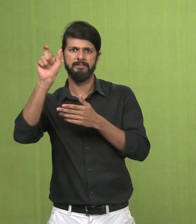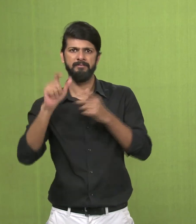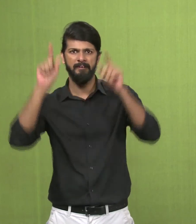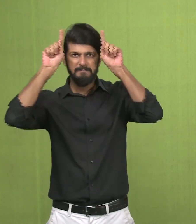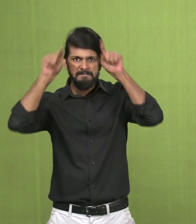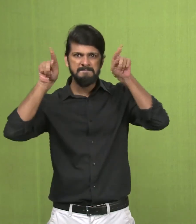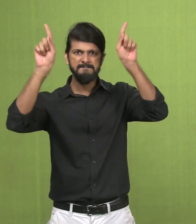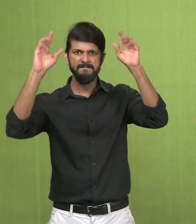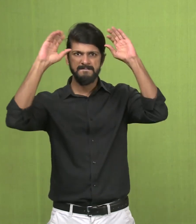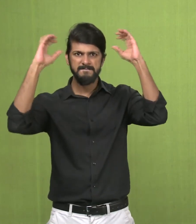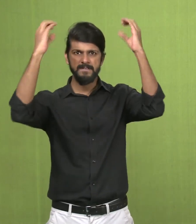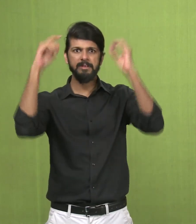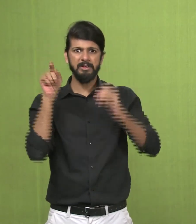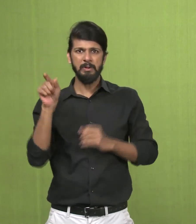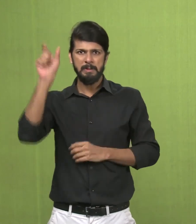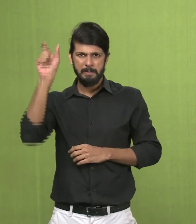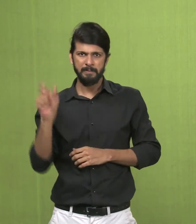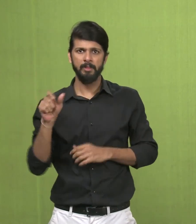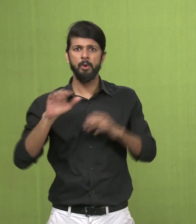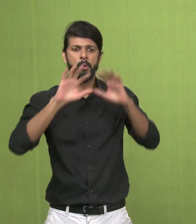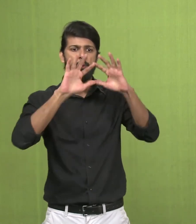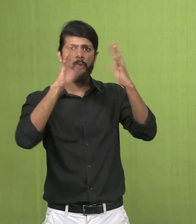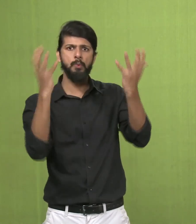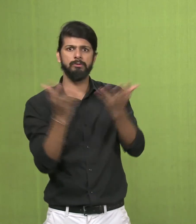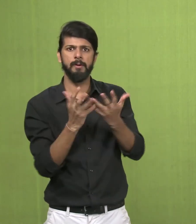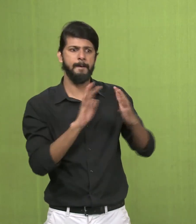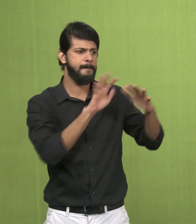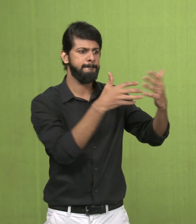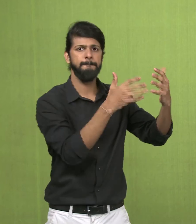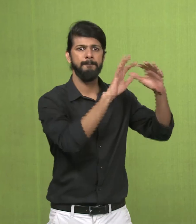When the demon Hiranyaksha stole the earth